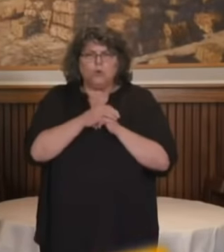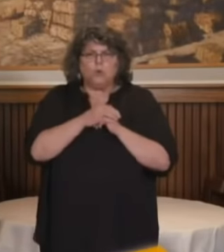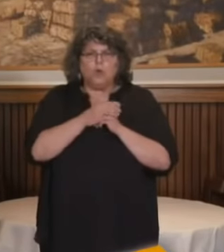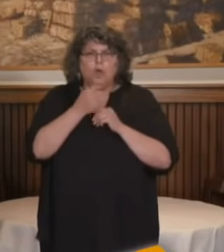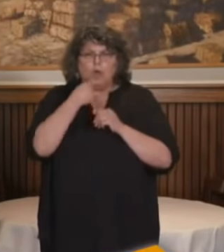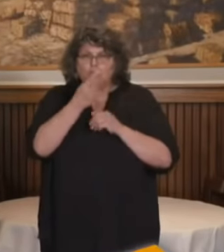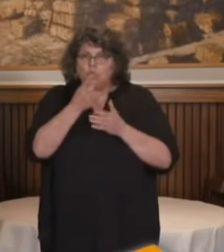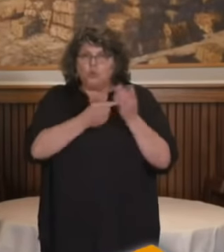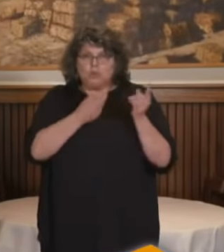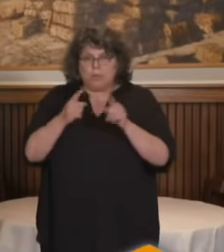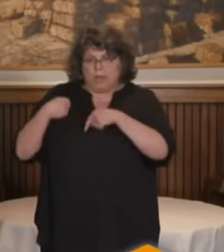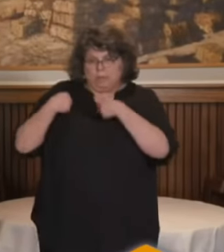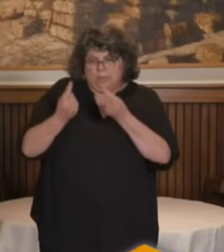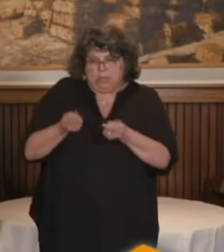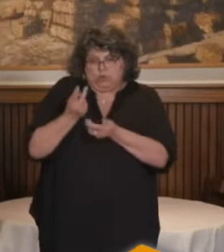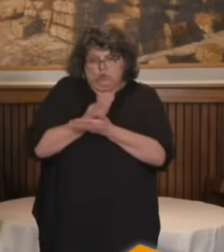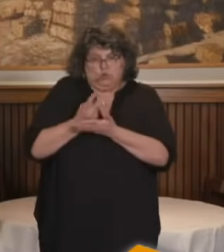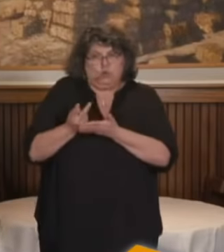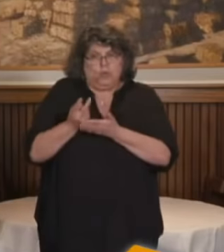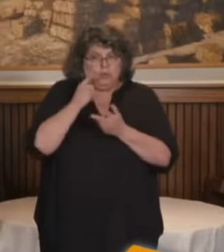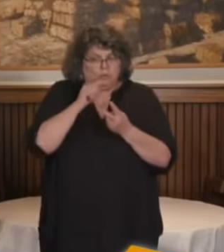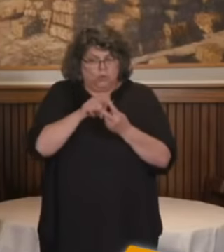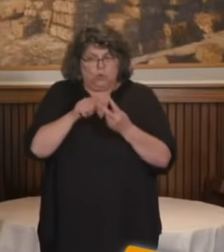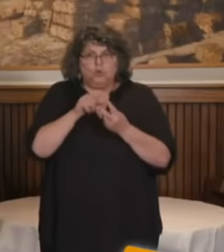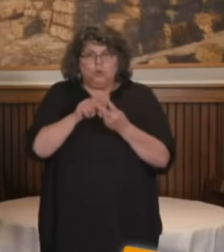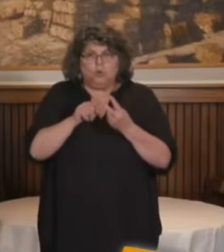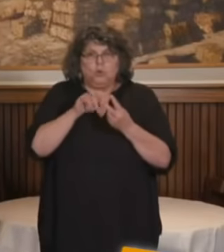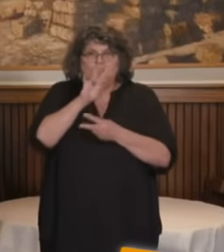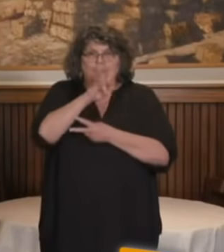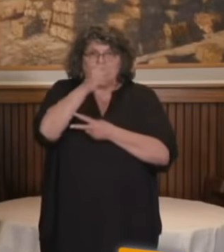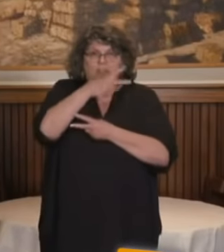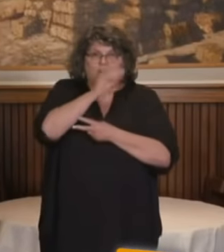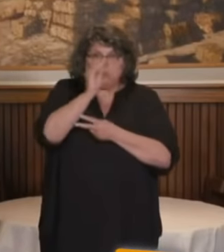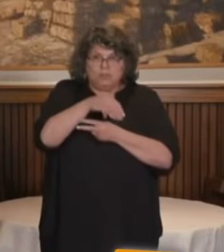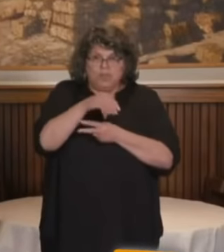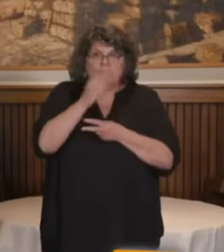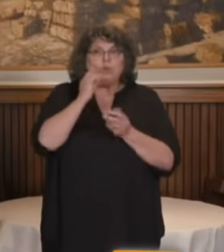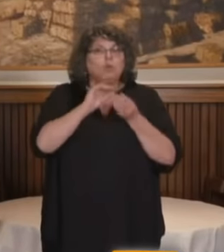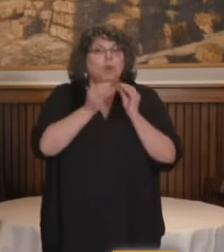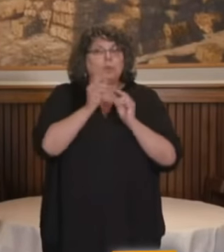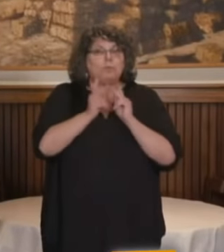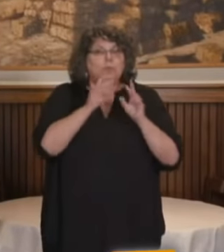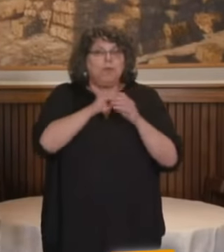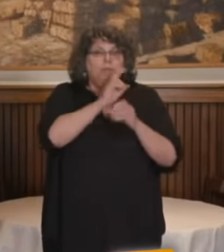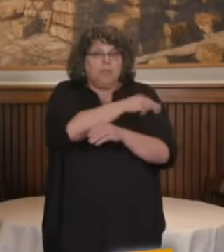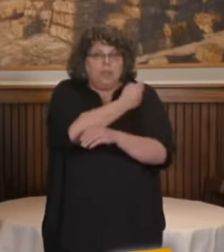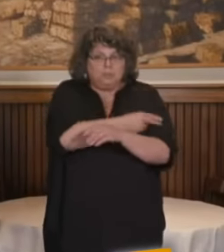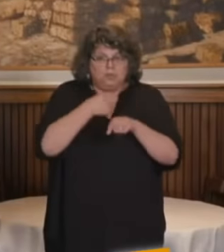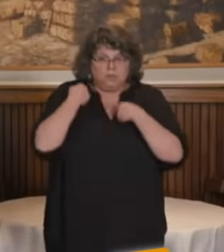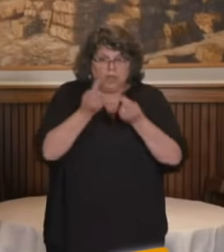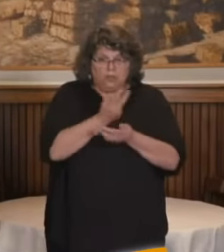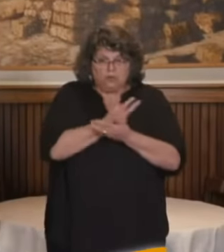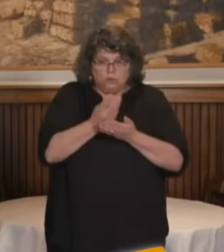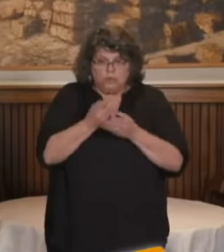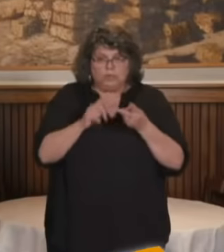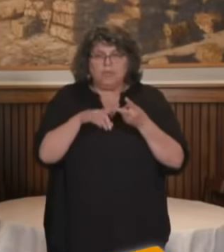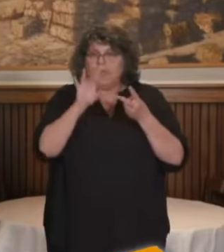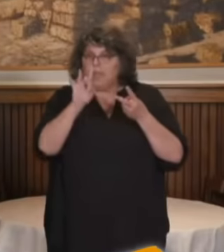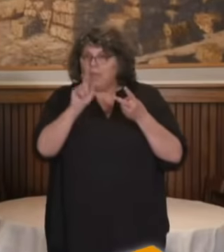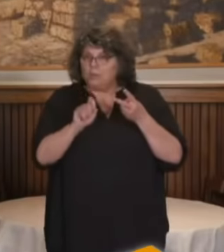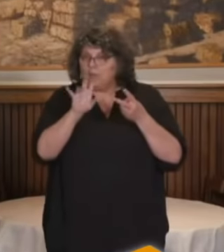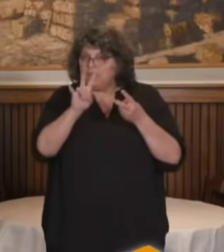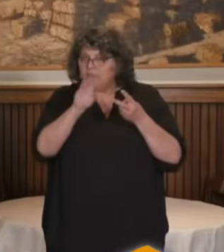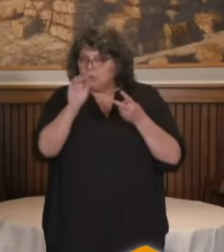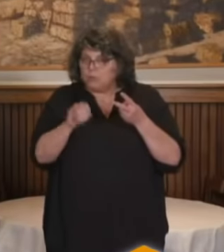last 2 weeks in those categories. 7.5% decline in hospitalizations over a 2-week period, 8.7%